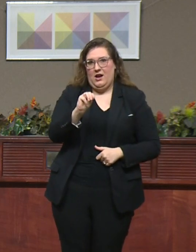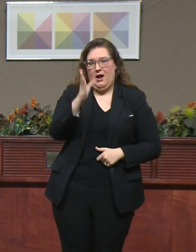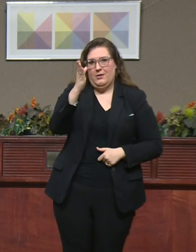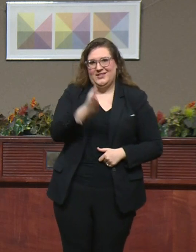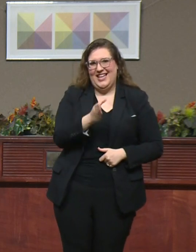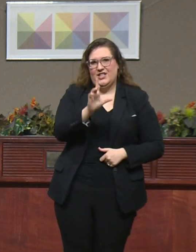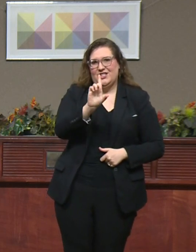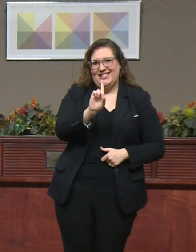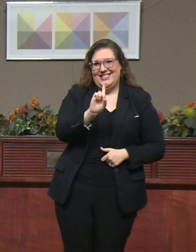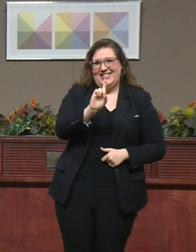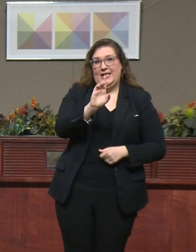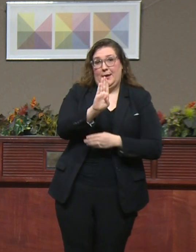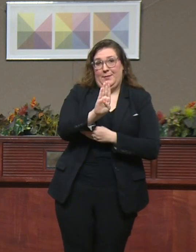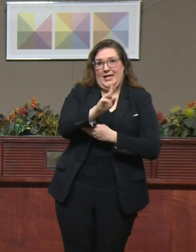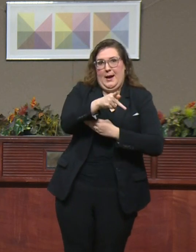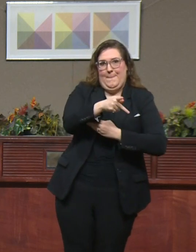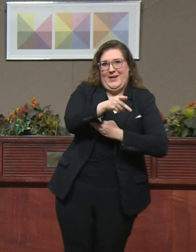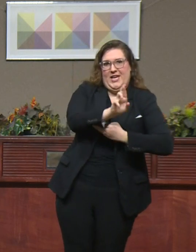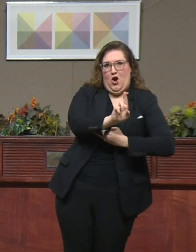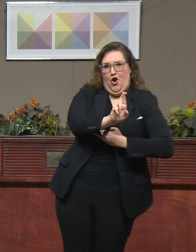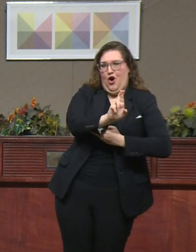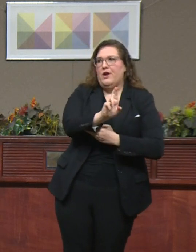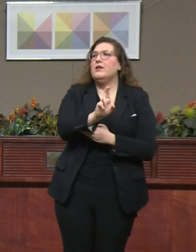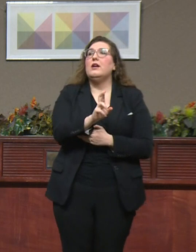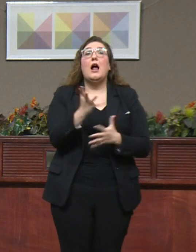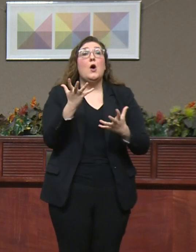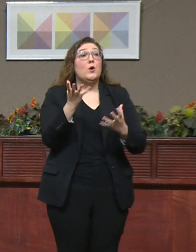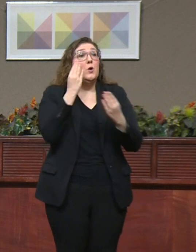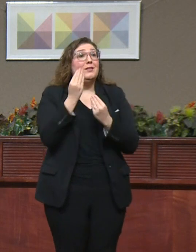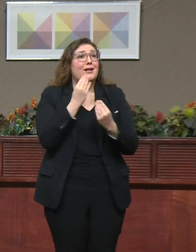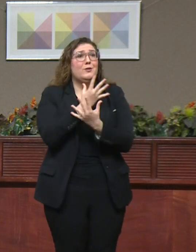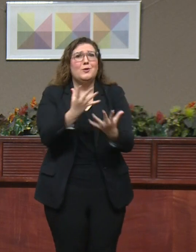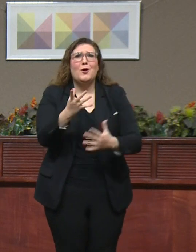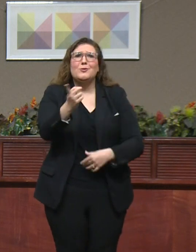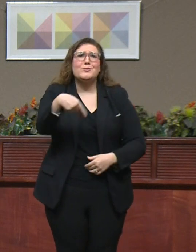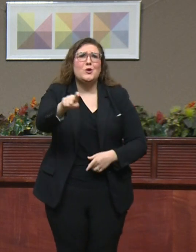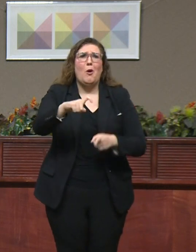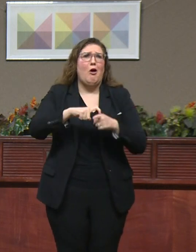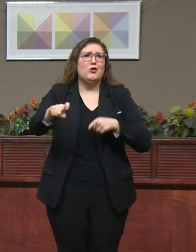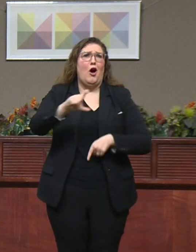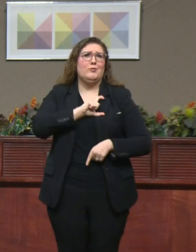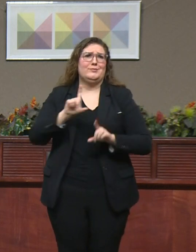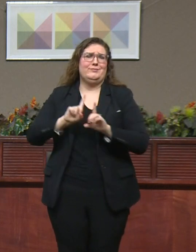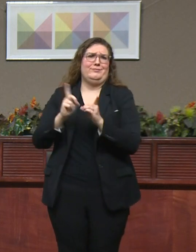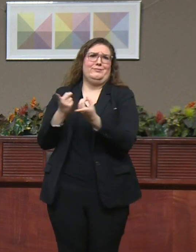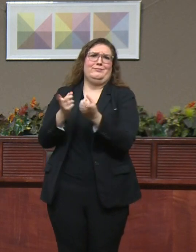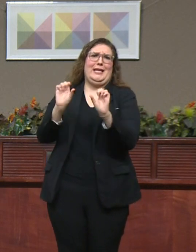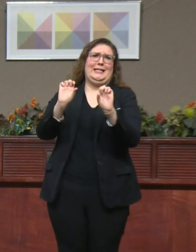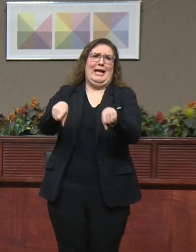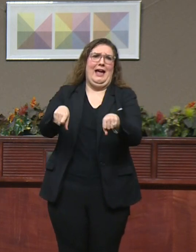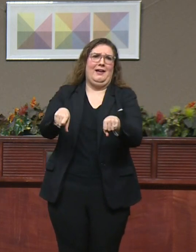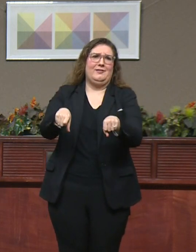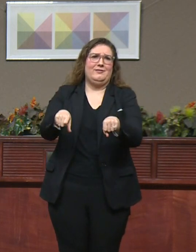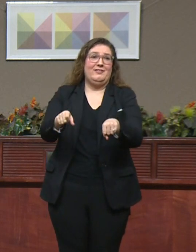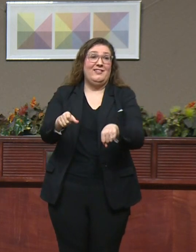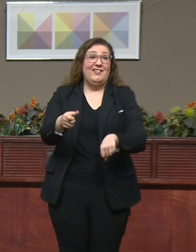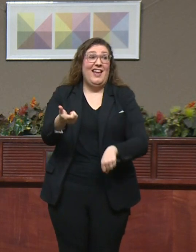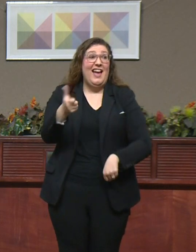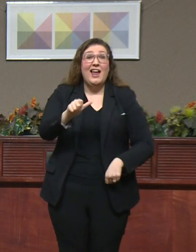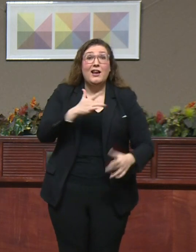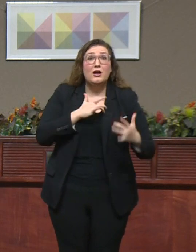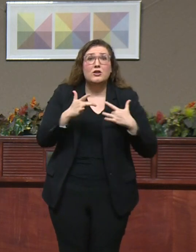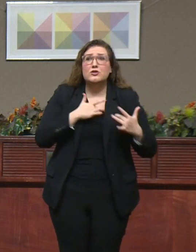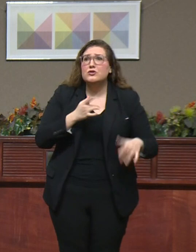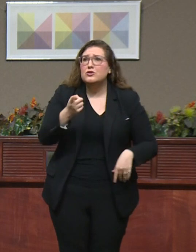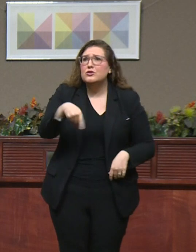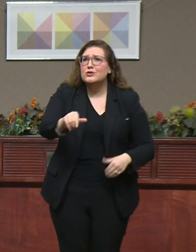myfloridalicense.com/DBPR. I want to be clear, our residents can always call law enforcement. We will respond to calls when people have concerns, as we have